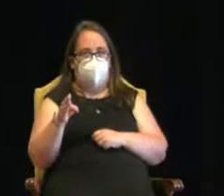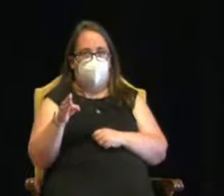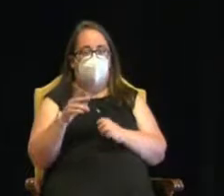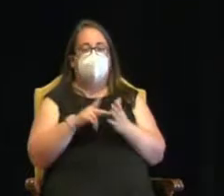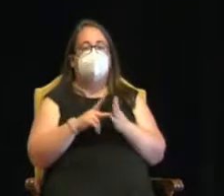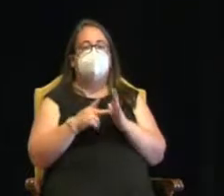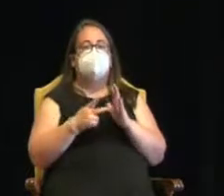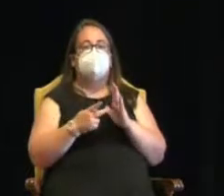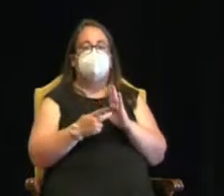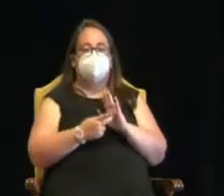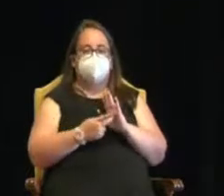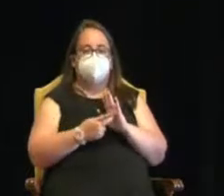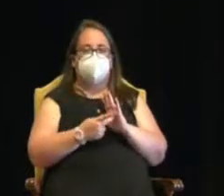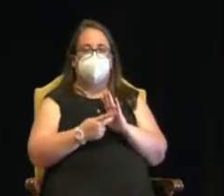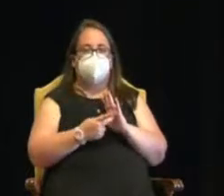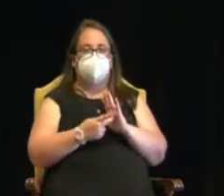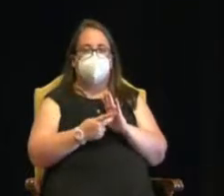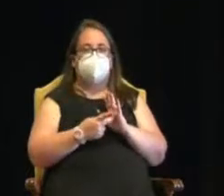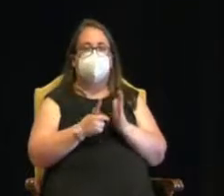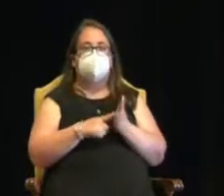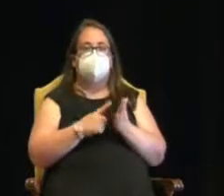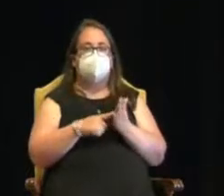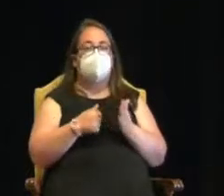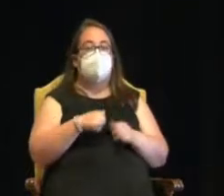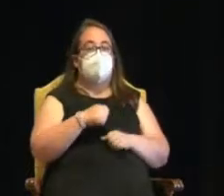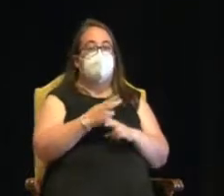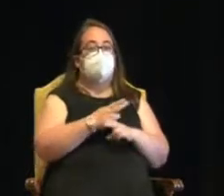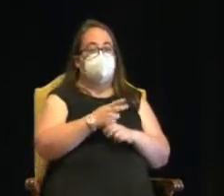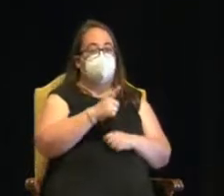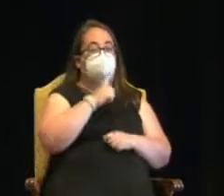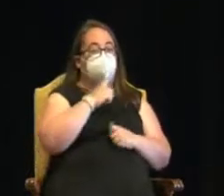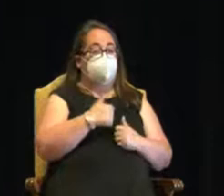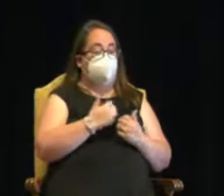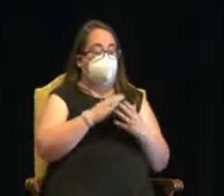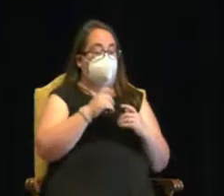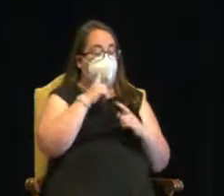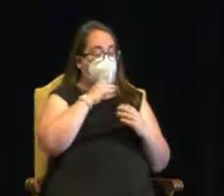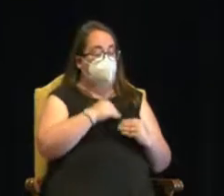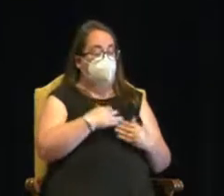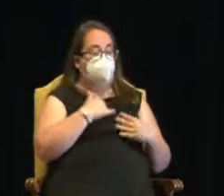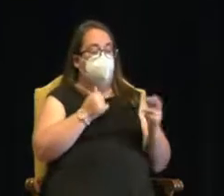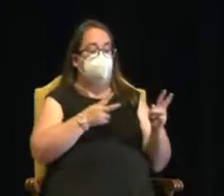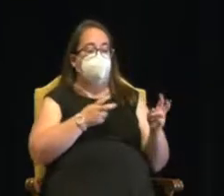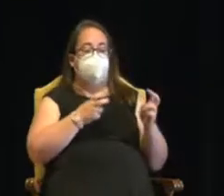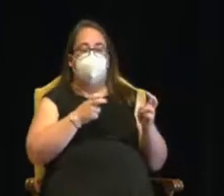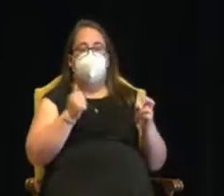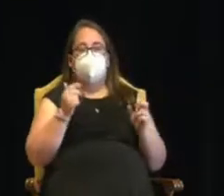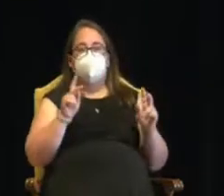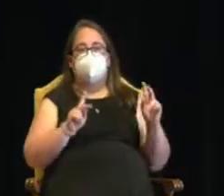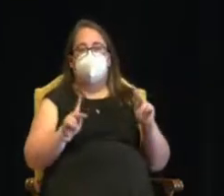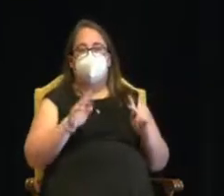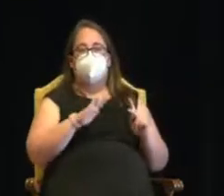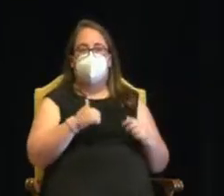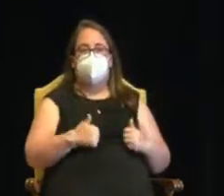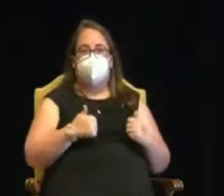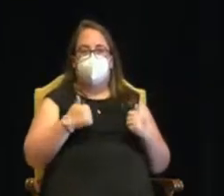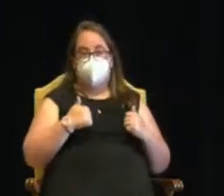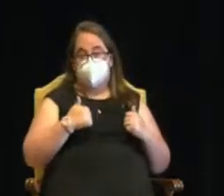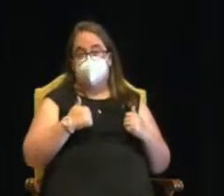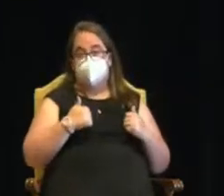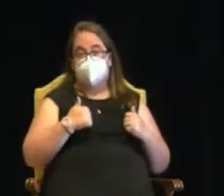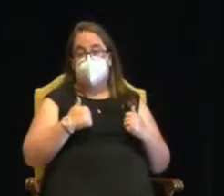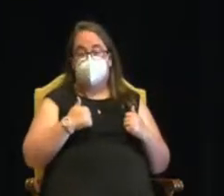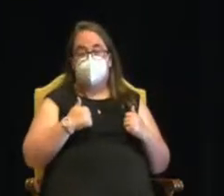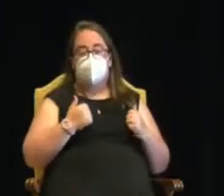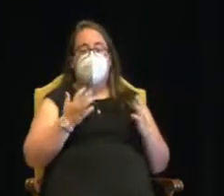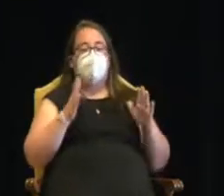means that at times I have used real life stories for inspiration. So I've been borrowing other people's lives in essence, even though I'm like,